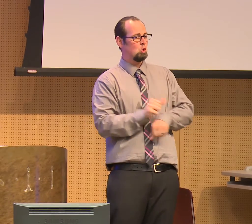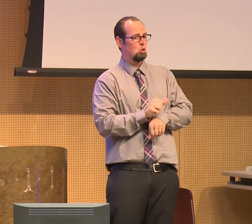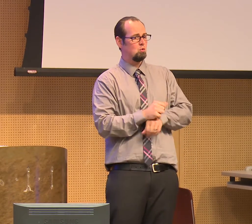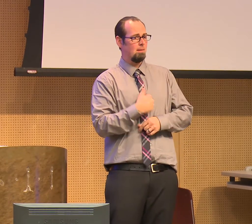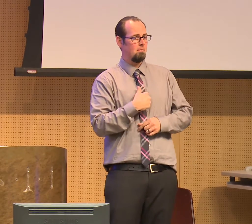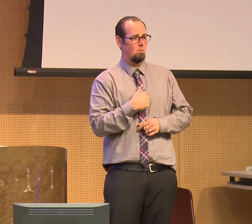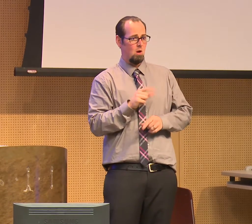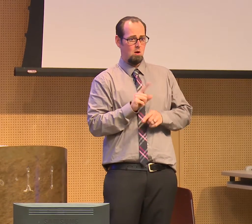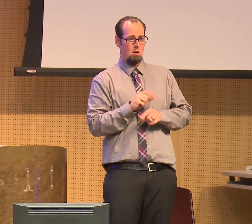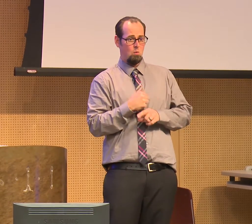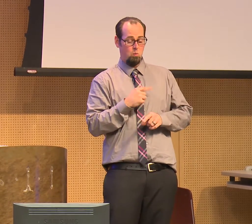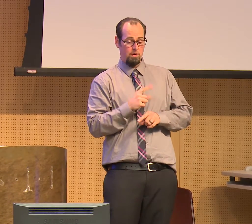work,